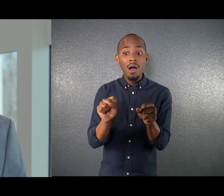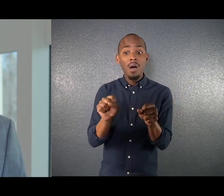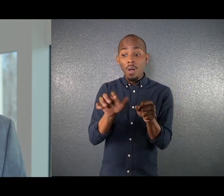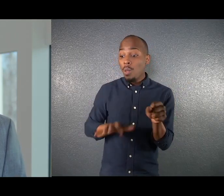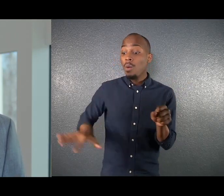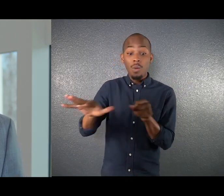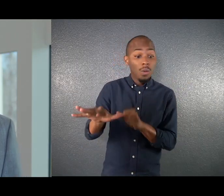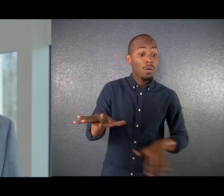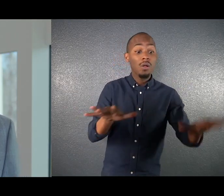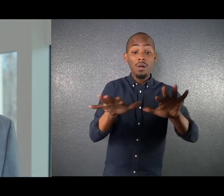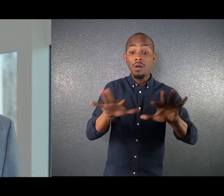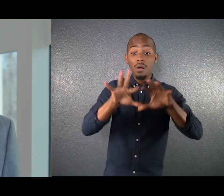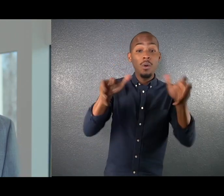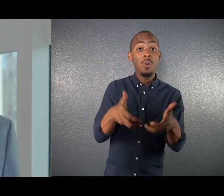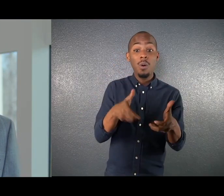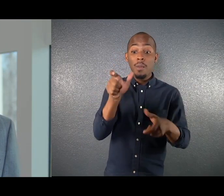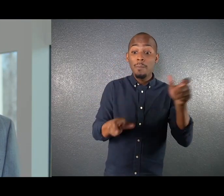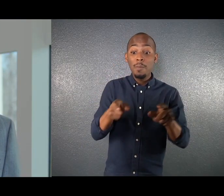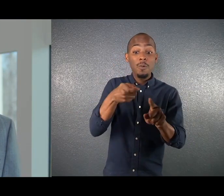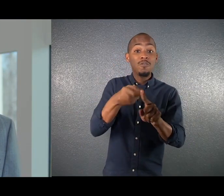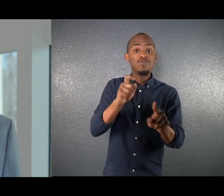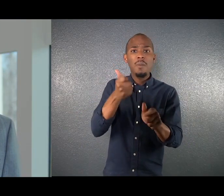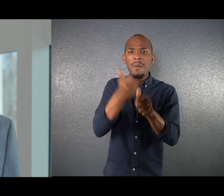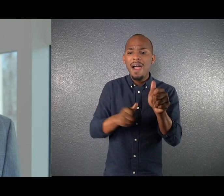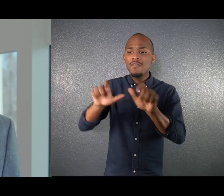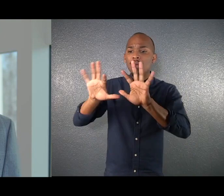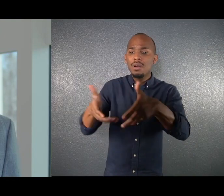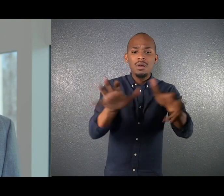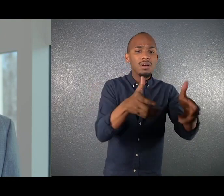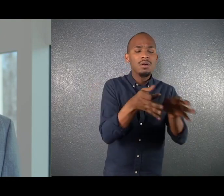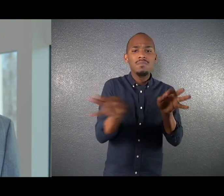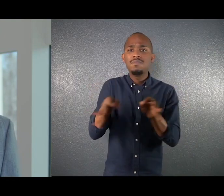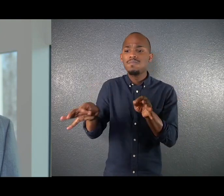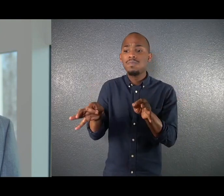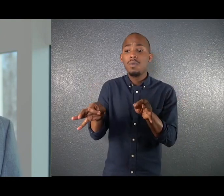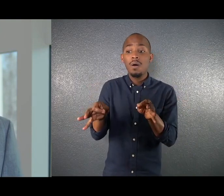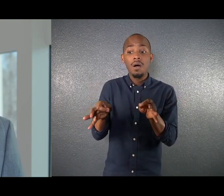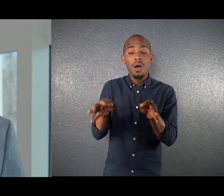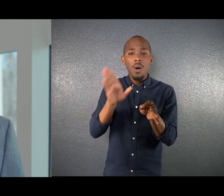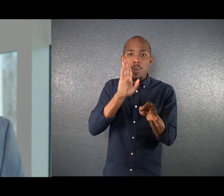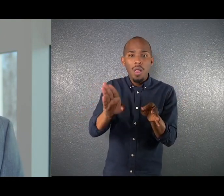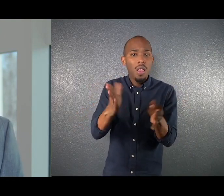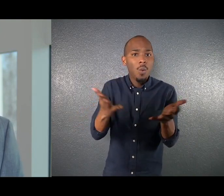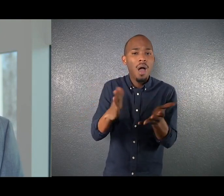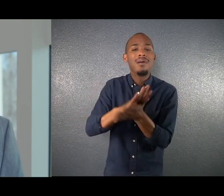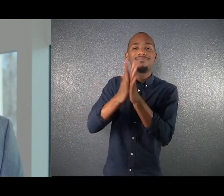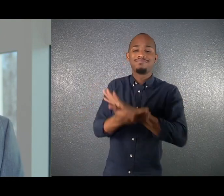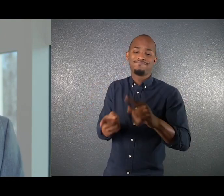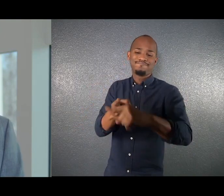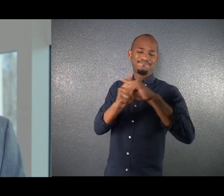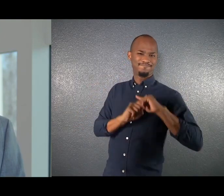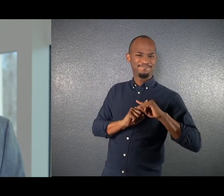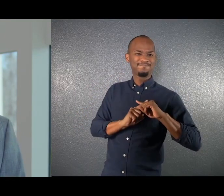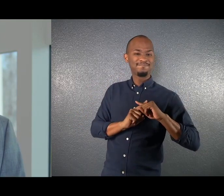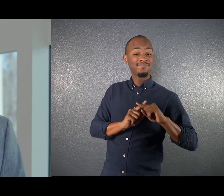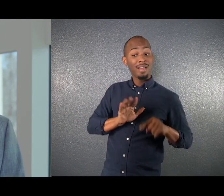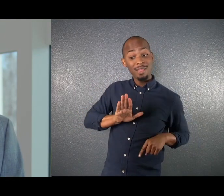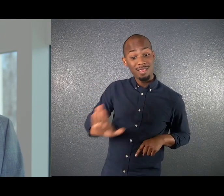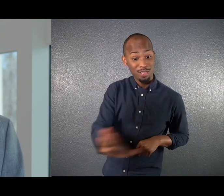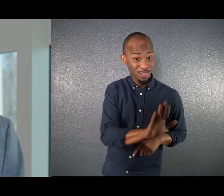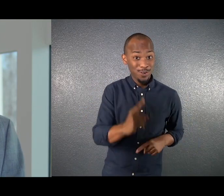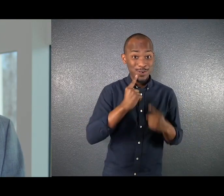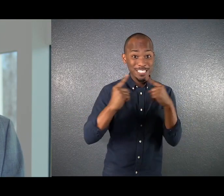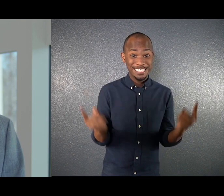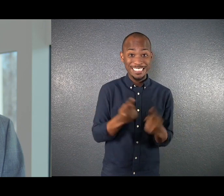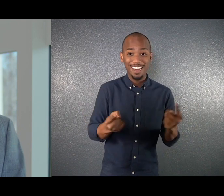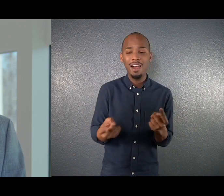whole world, then people from every tribe, tongue, people, and nation will be saved. Their